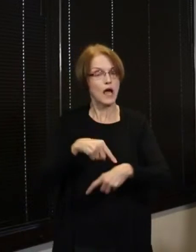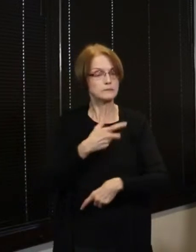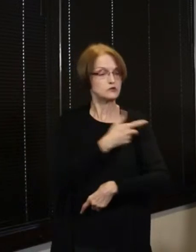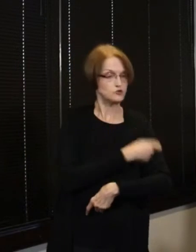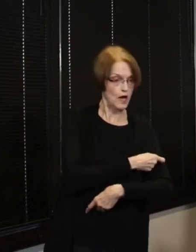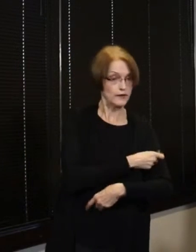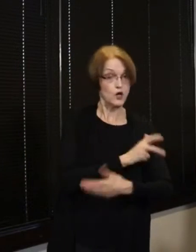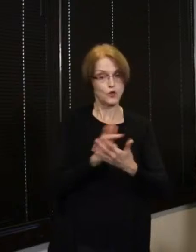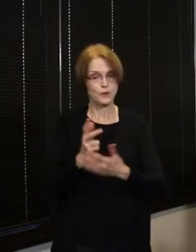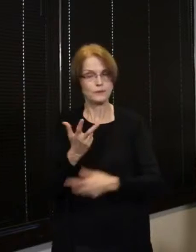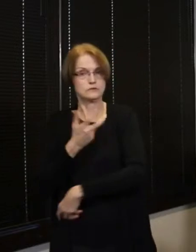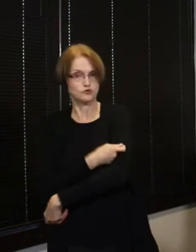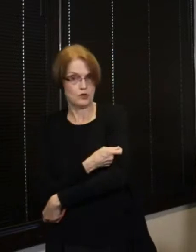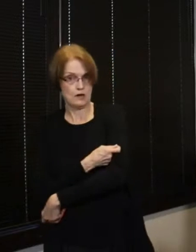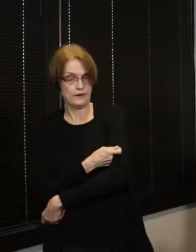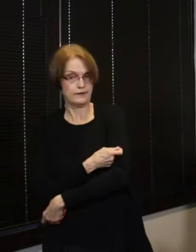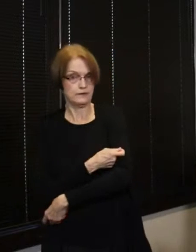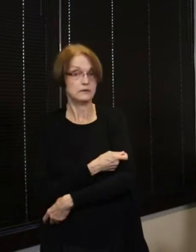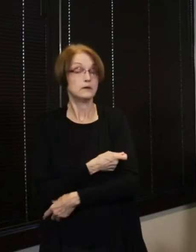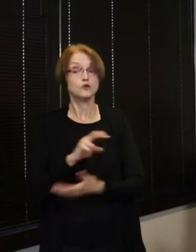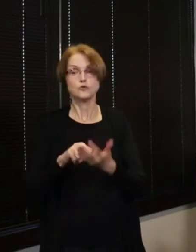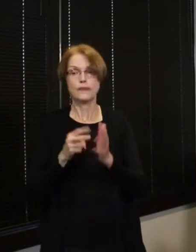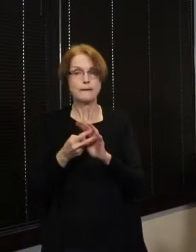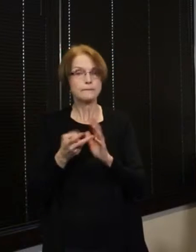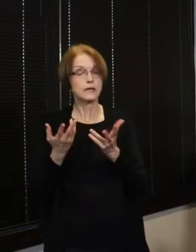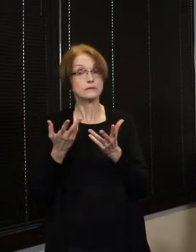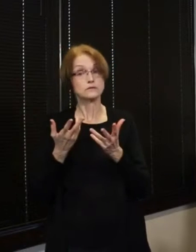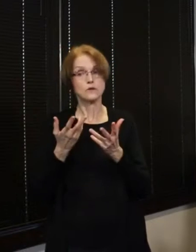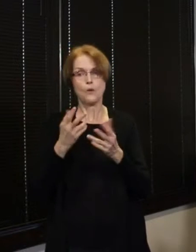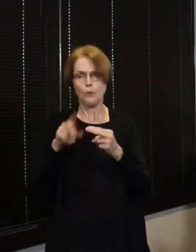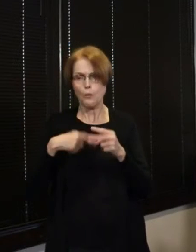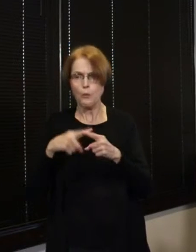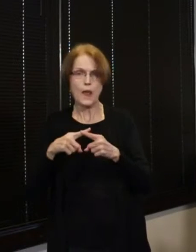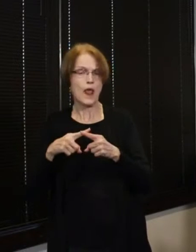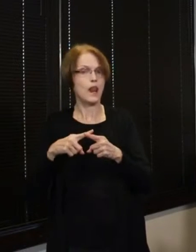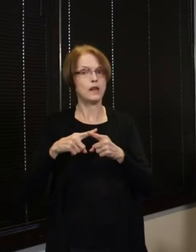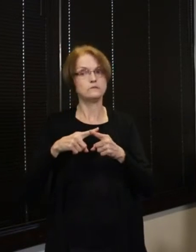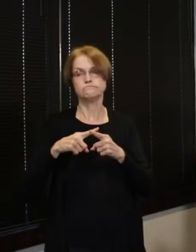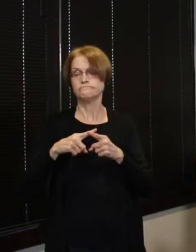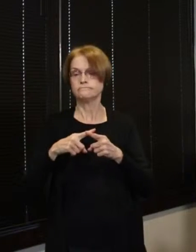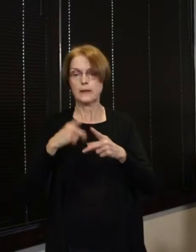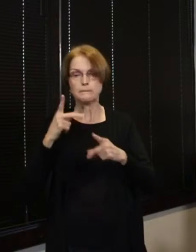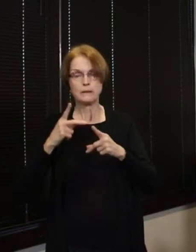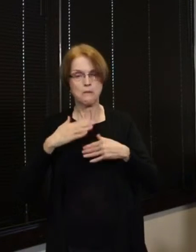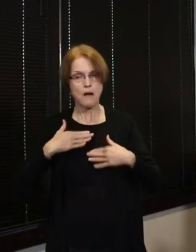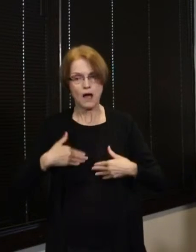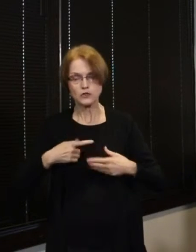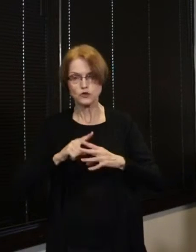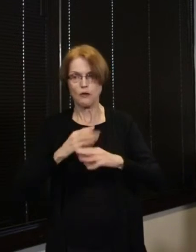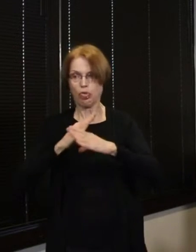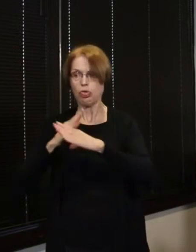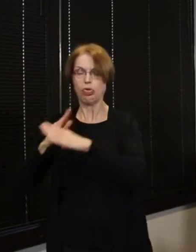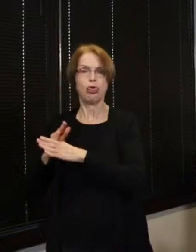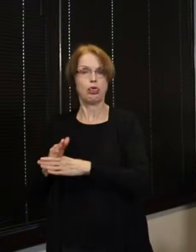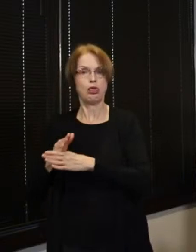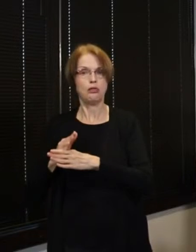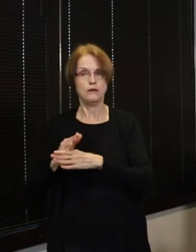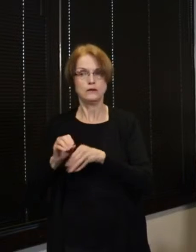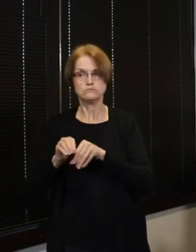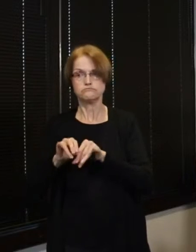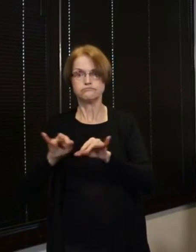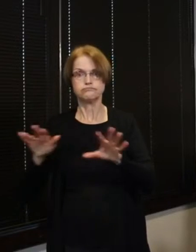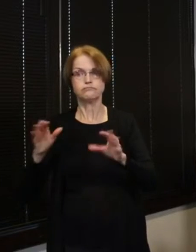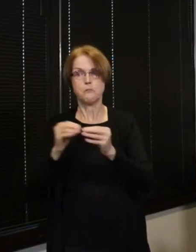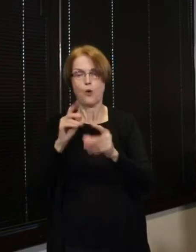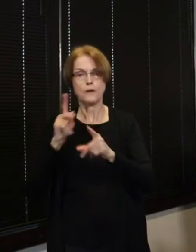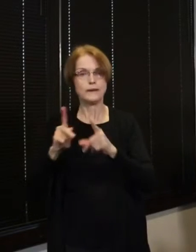develop any sort of herd immunity out in the population. So until that arrives, we still have to practice